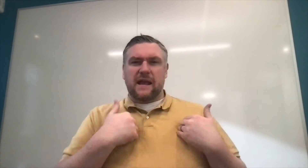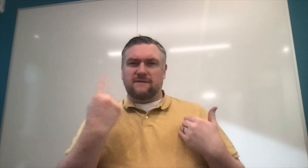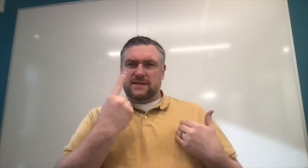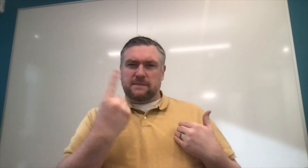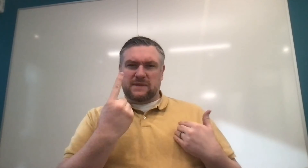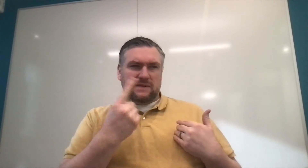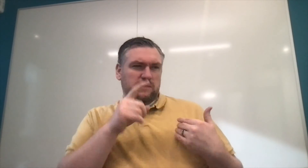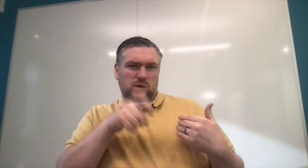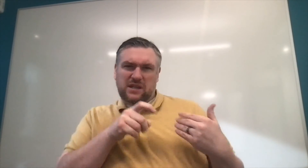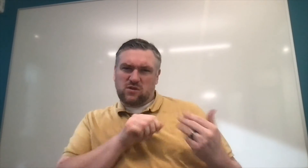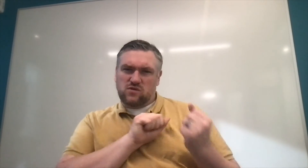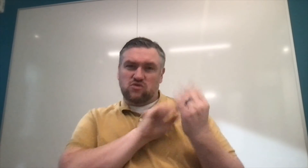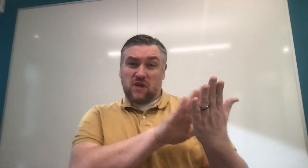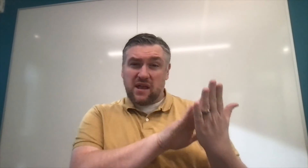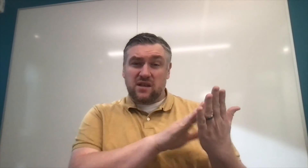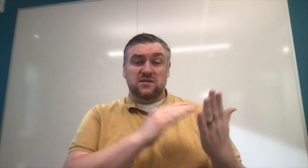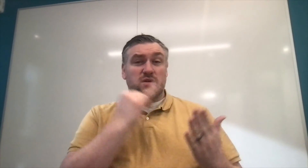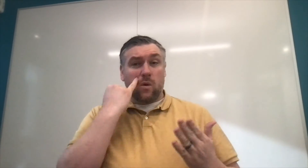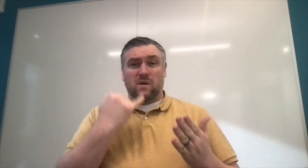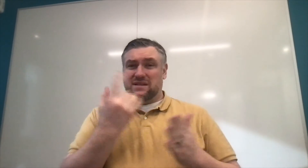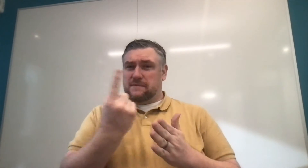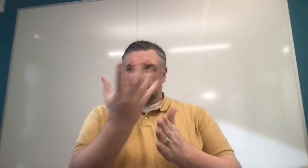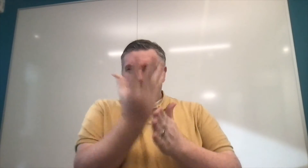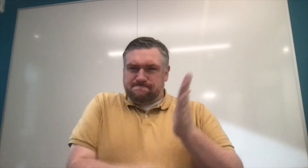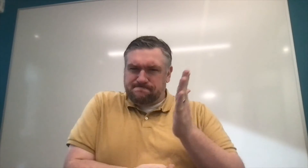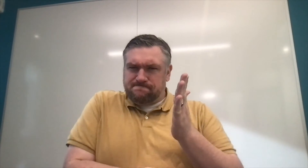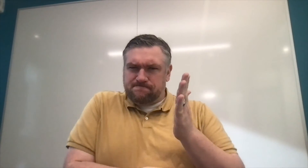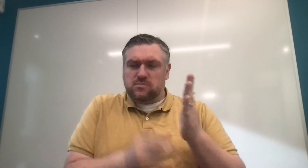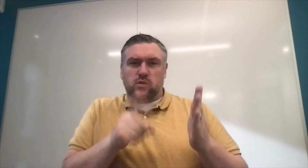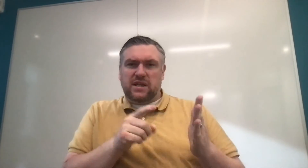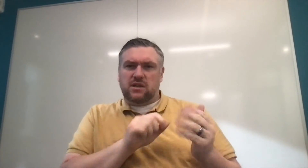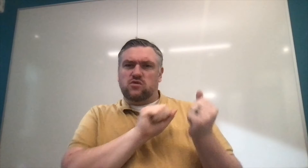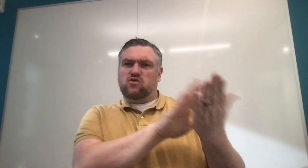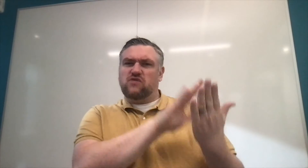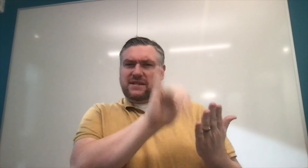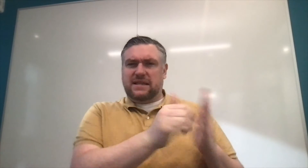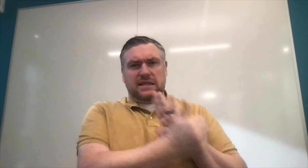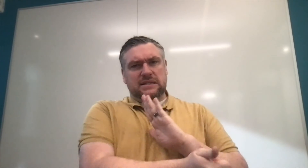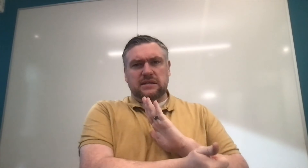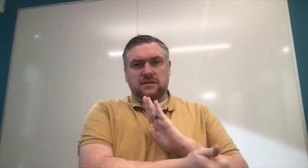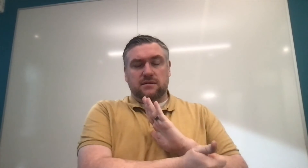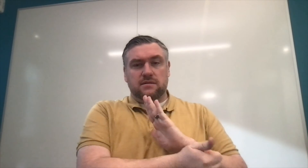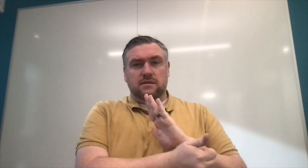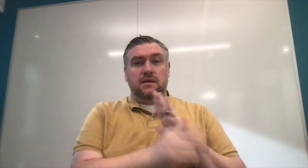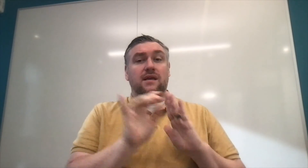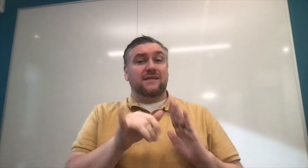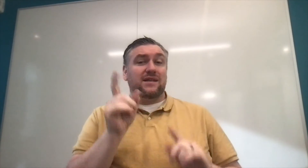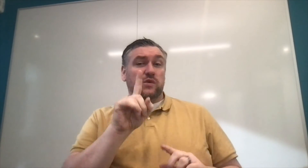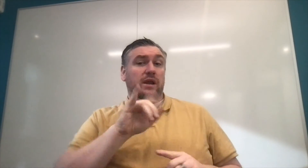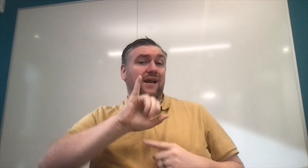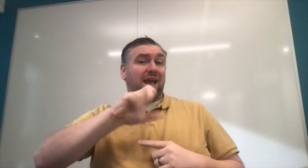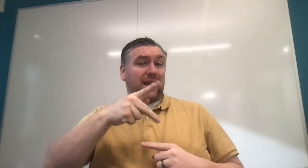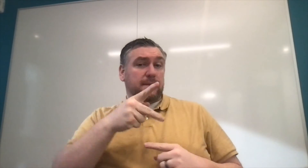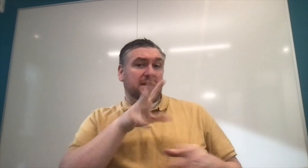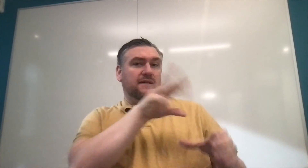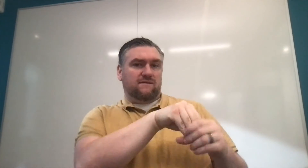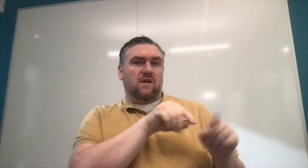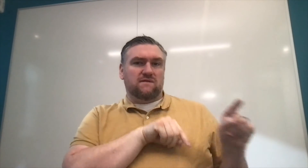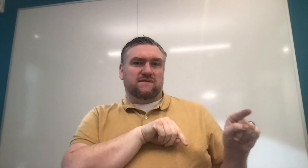special needs, or that there's something that needs to be addressed, something missing that we need to address in that skill. That's